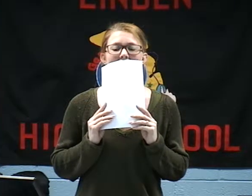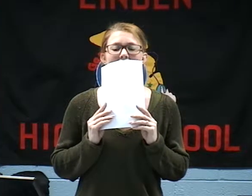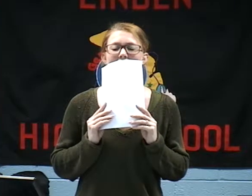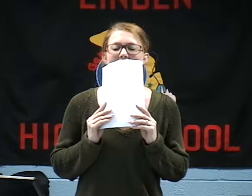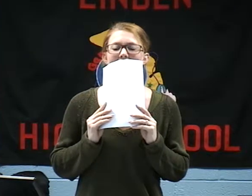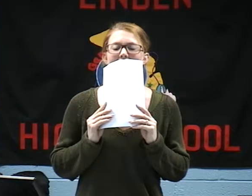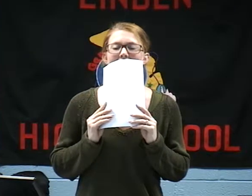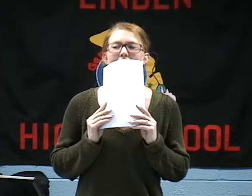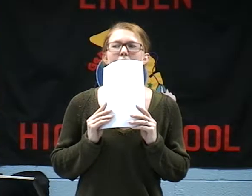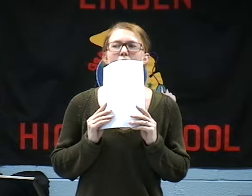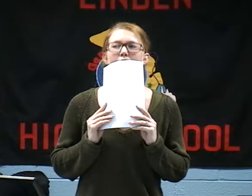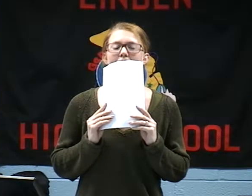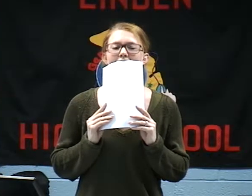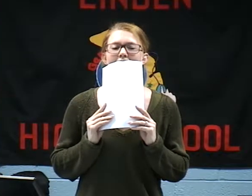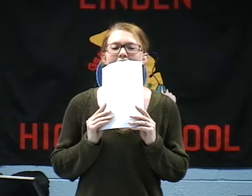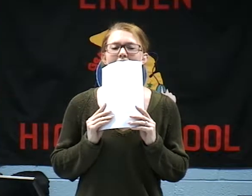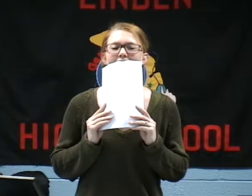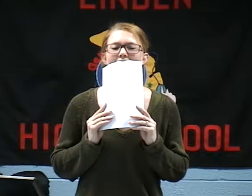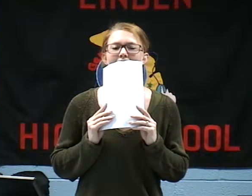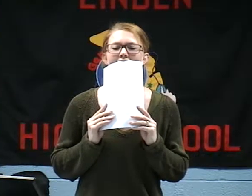What did this equipment?